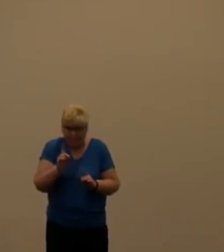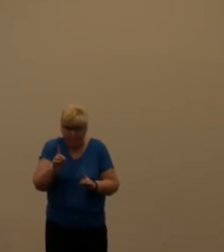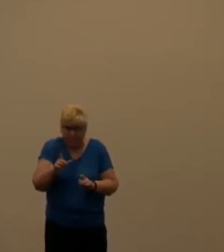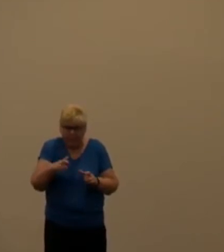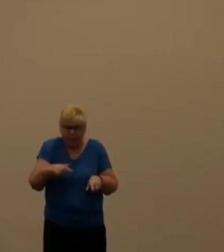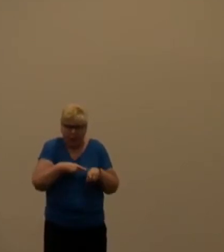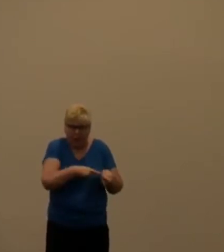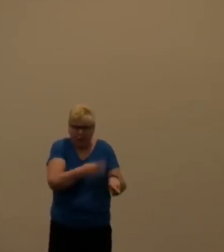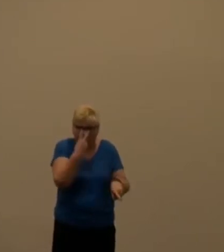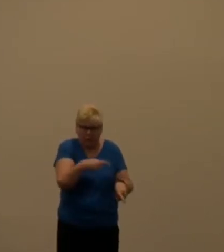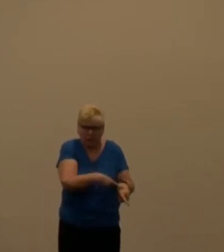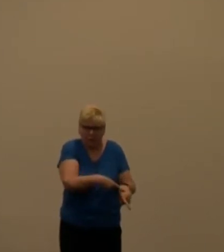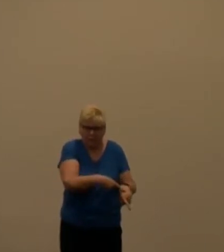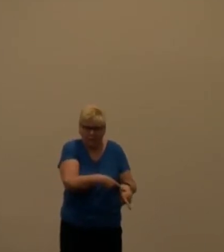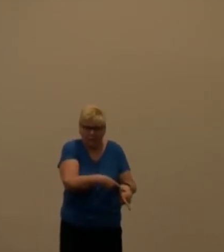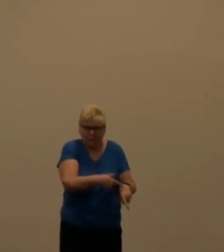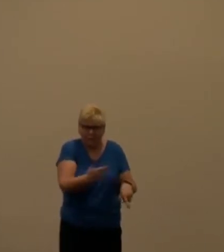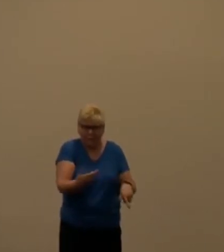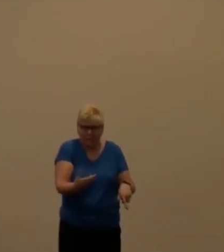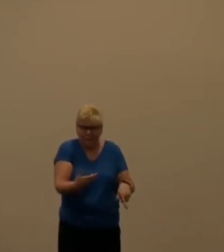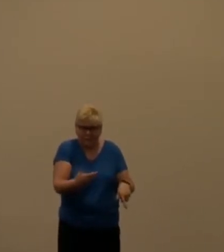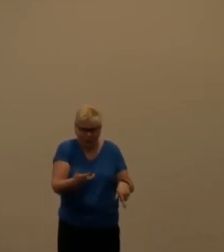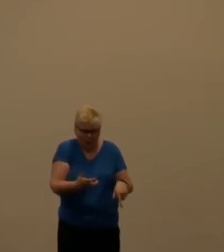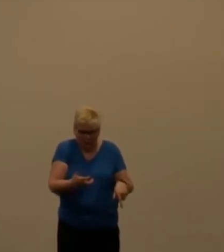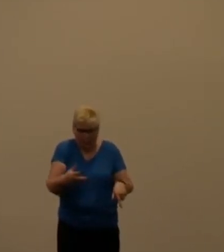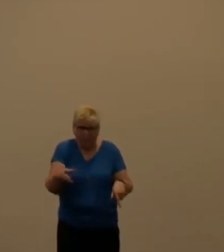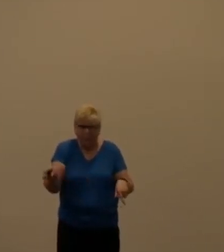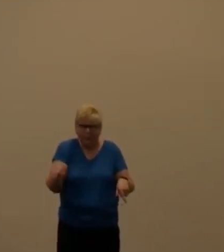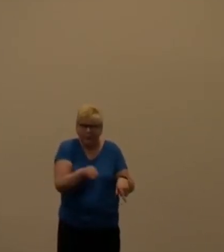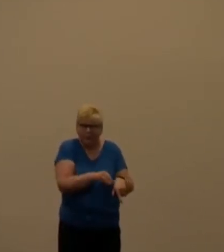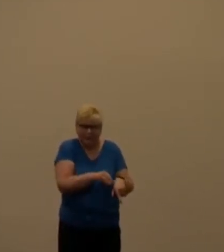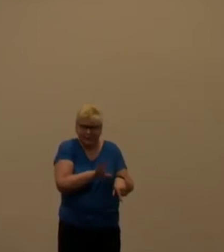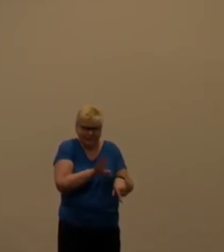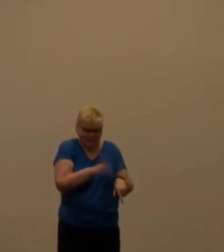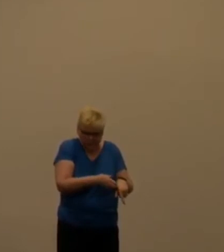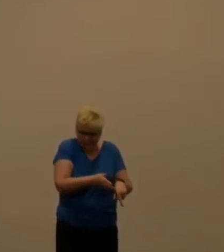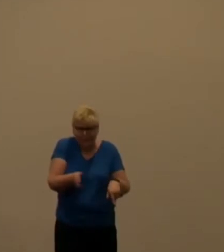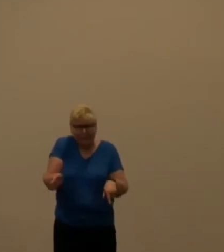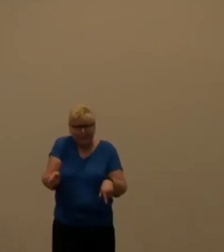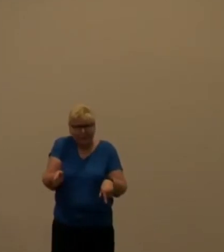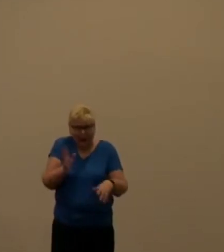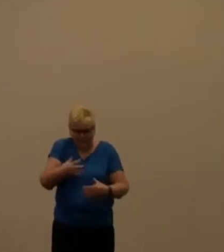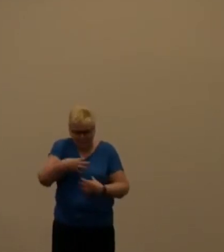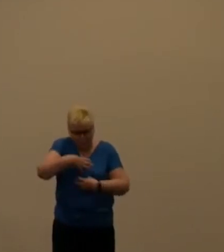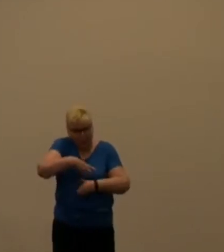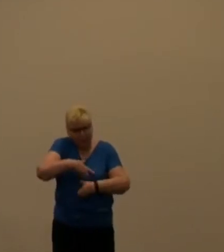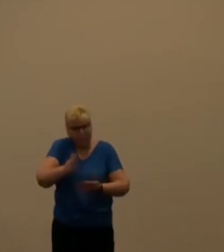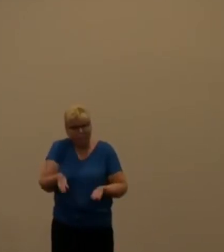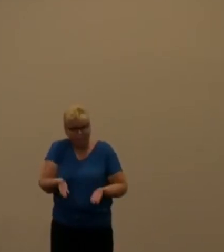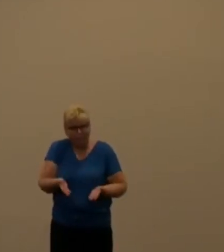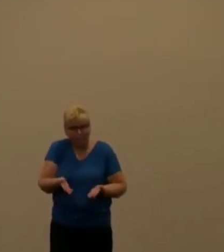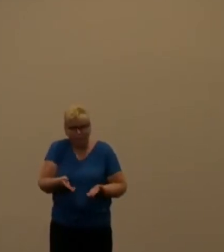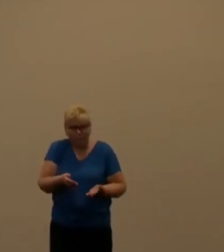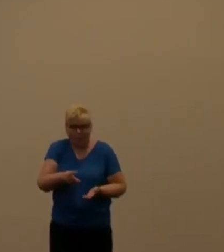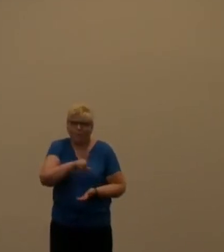still, they are still hoping to base it on the old processes that they've created at some point. And that